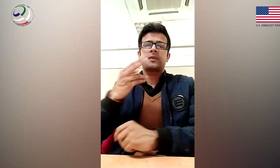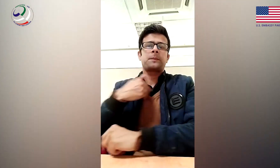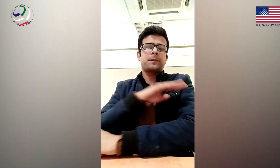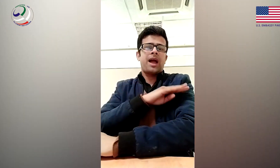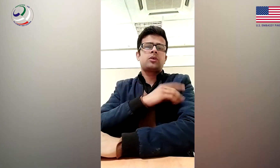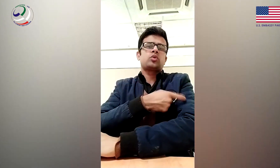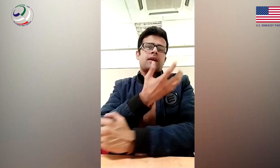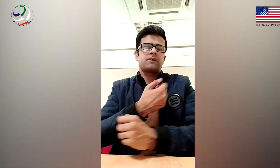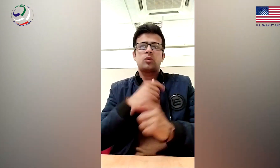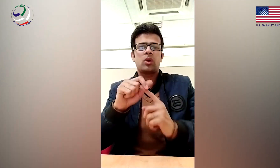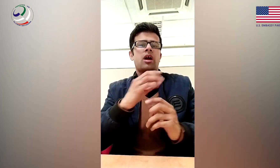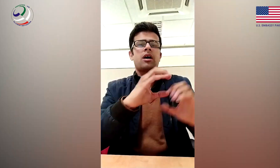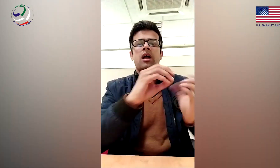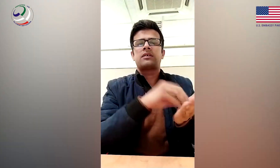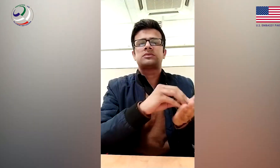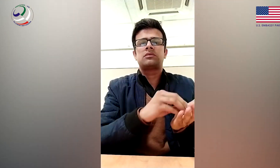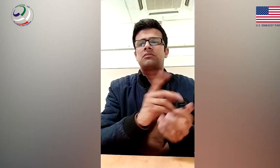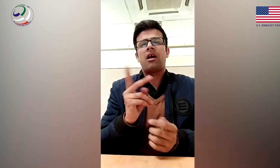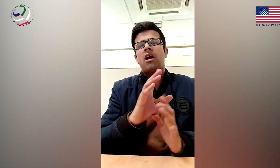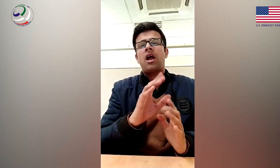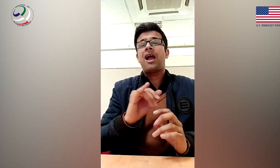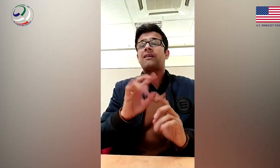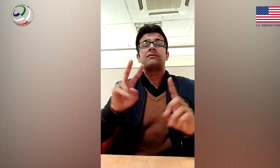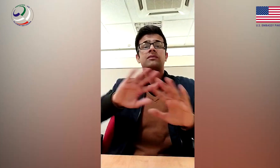passed away. Now I go with my brother.